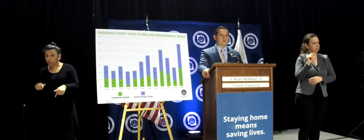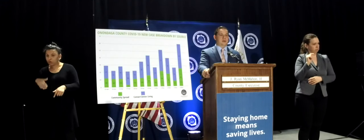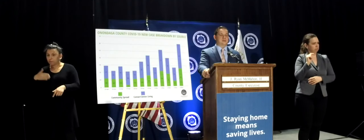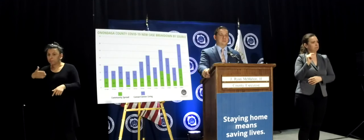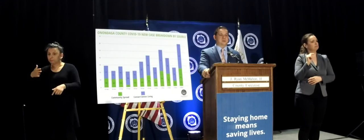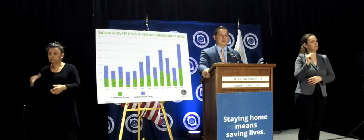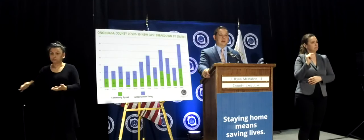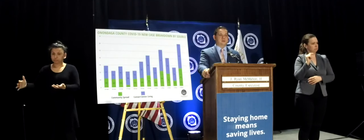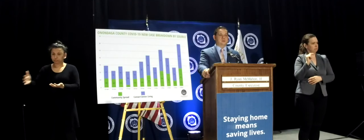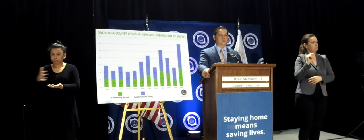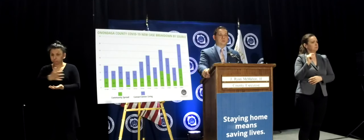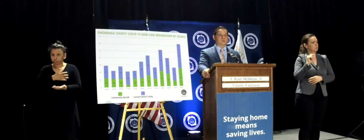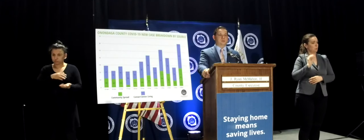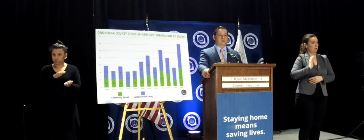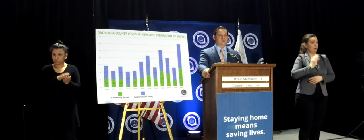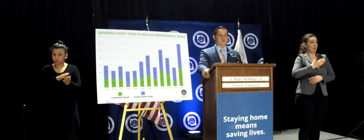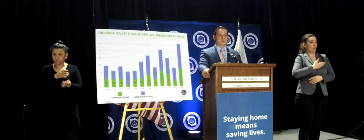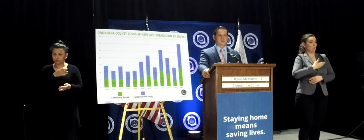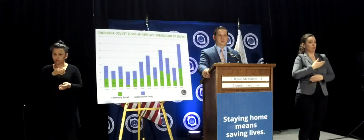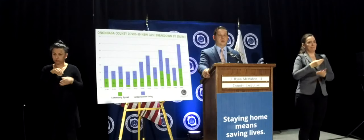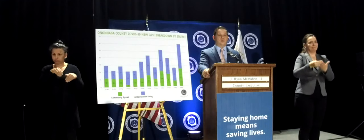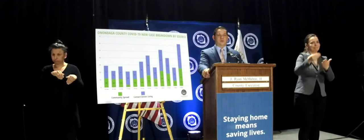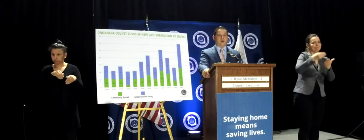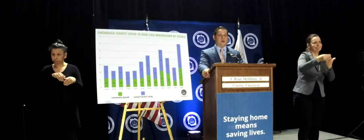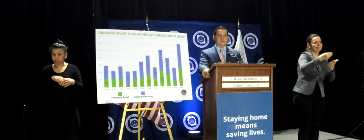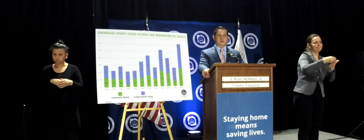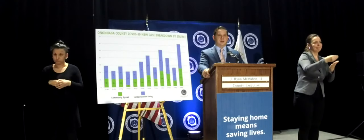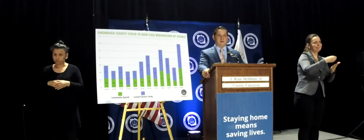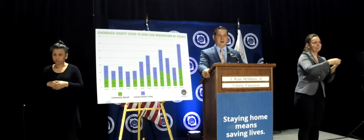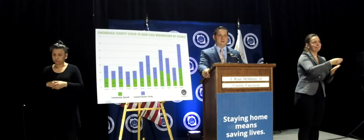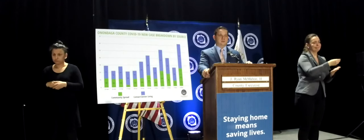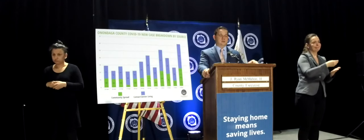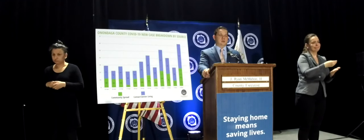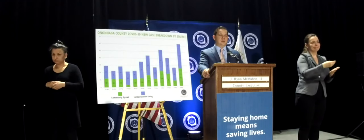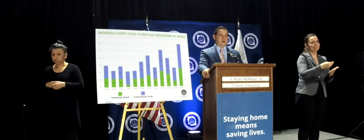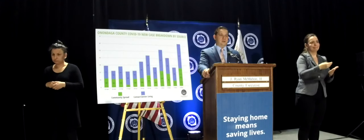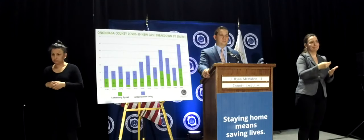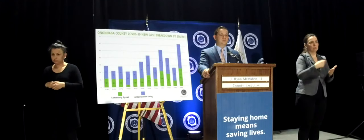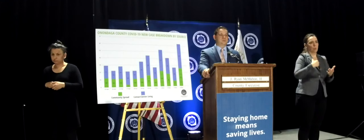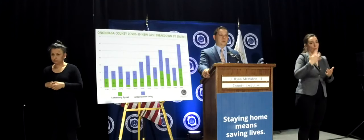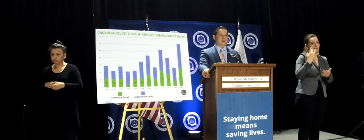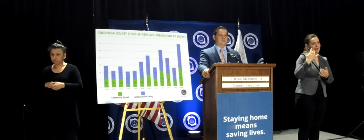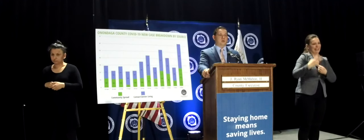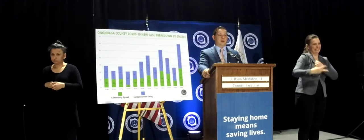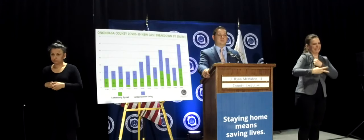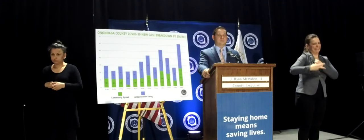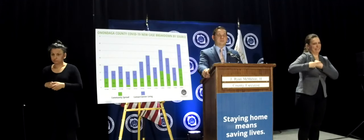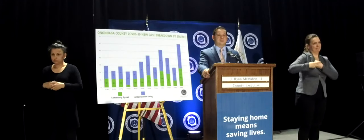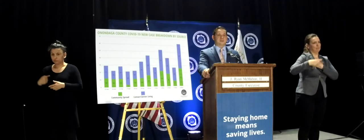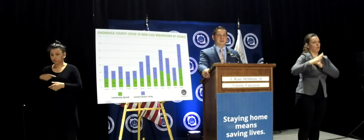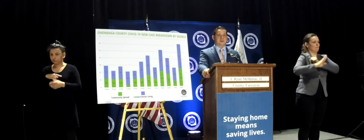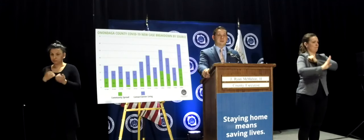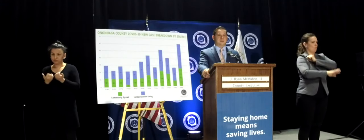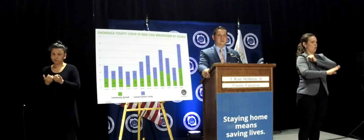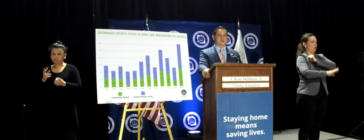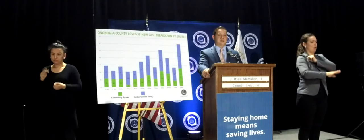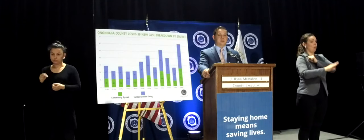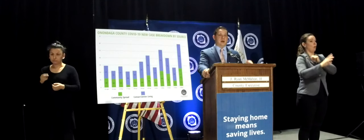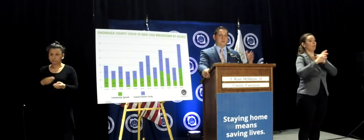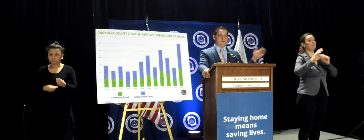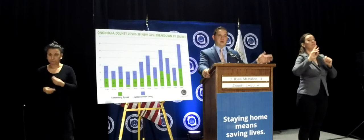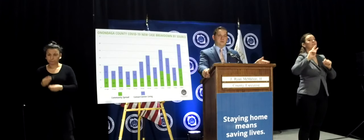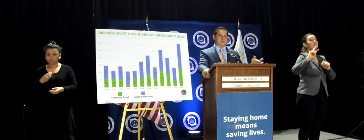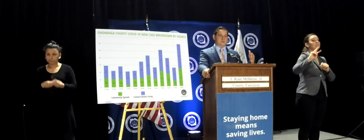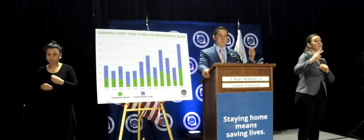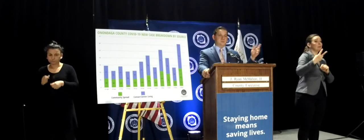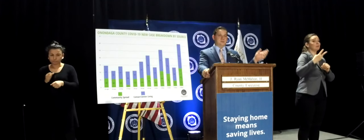But that's something that, it's one of those COVID costs that you never had. We're going to have to go buy lots of test kits, and the state's been